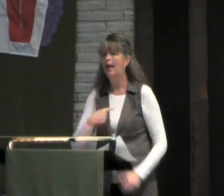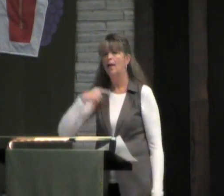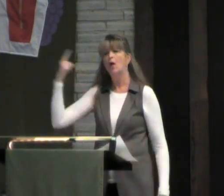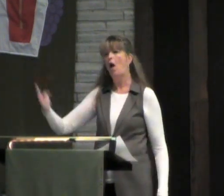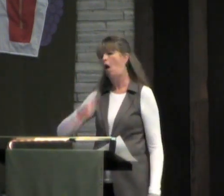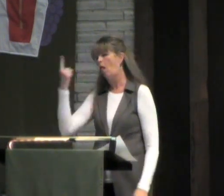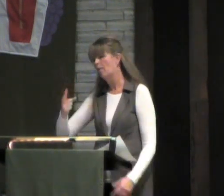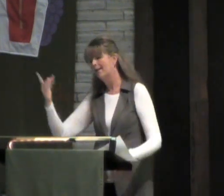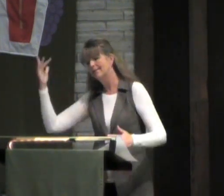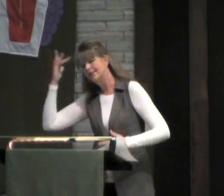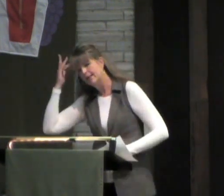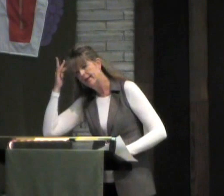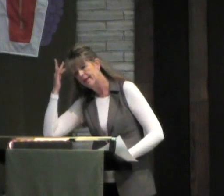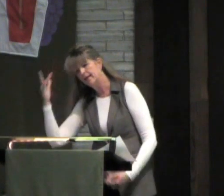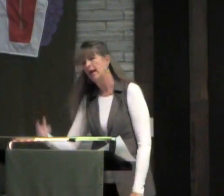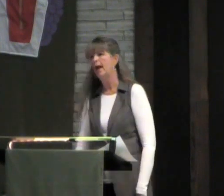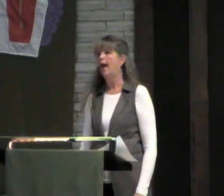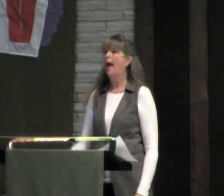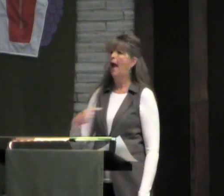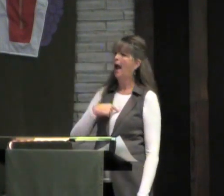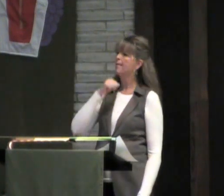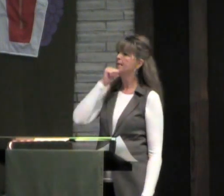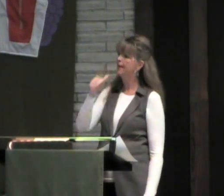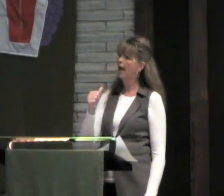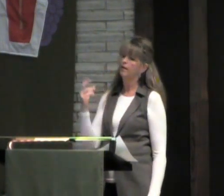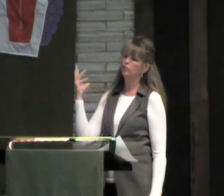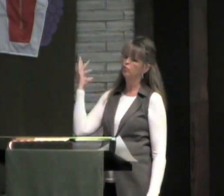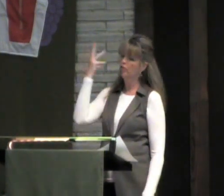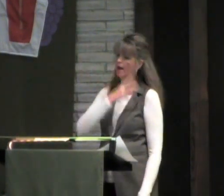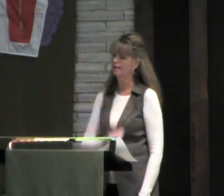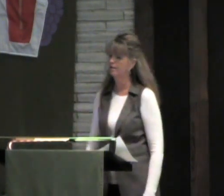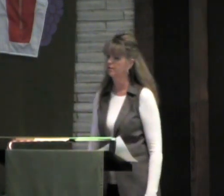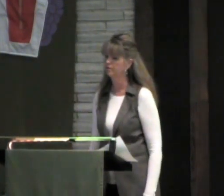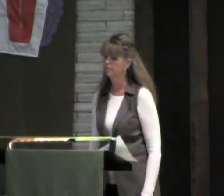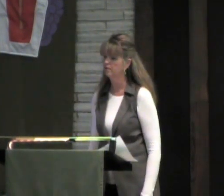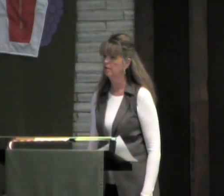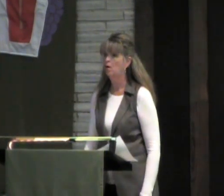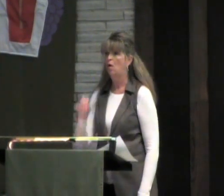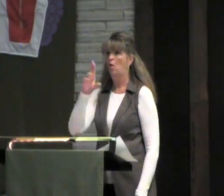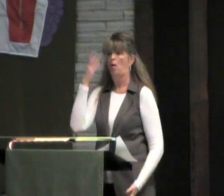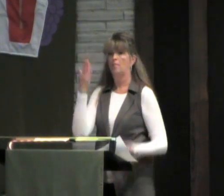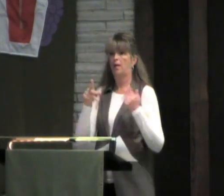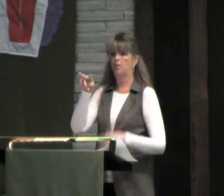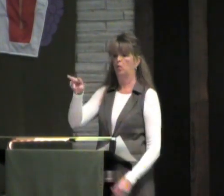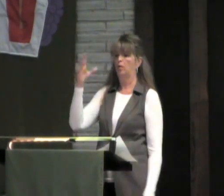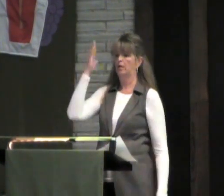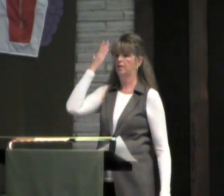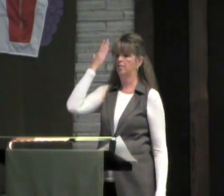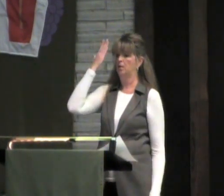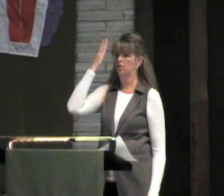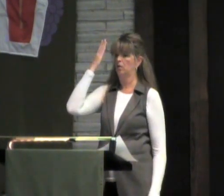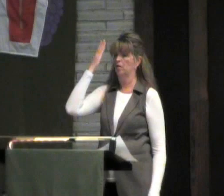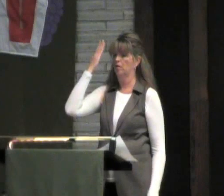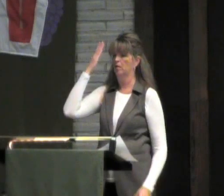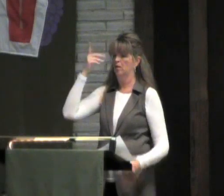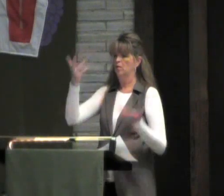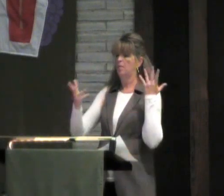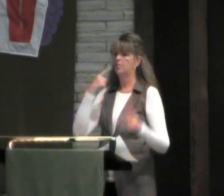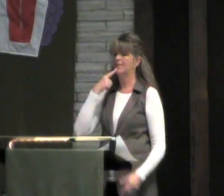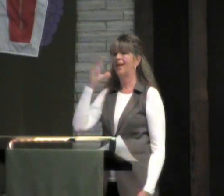have any skills, I'm always sick, I'm not attractive. Or maybe they look in the mirror,